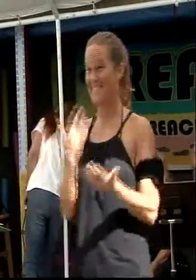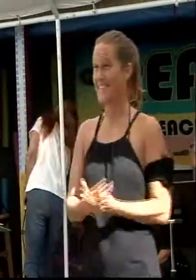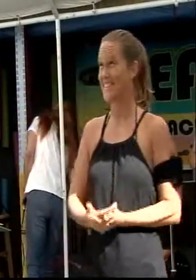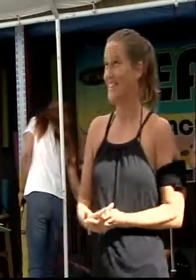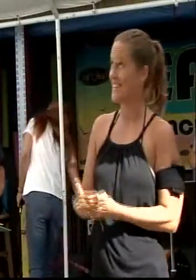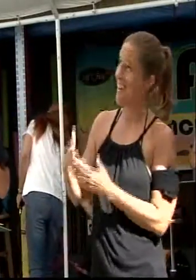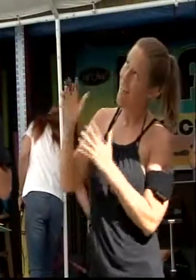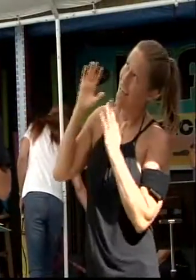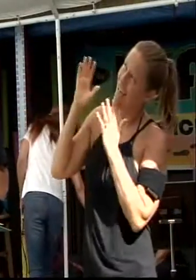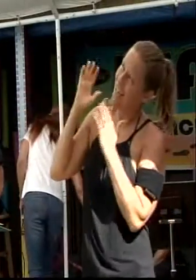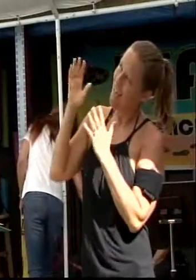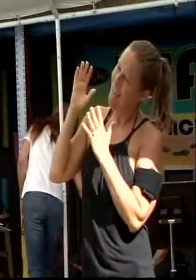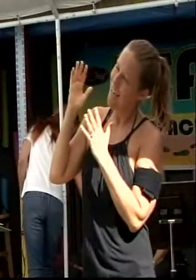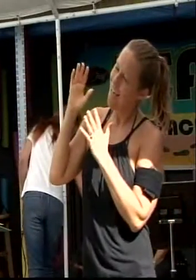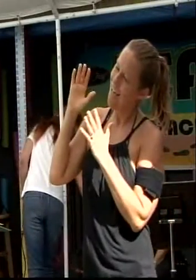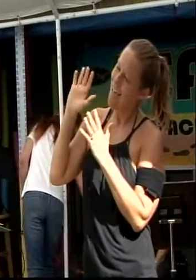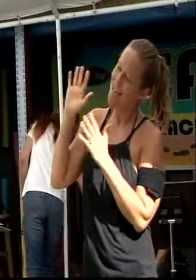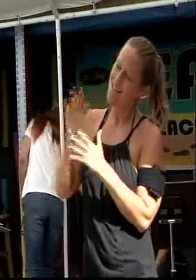I know that for sure.